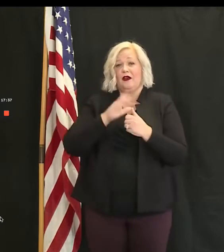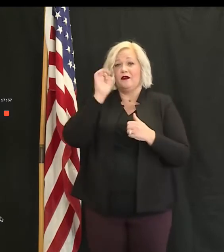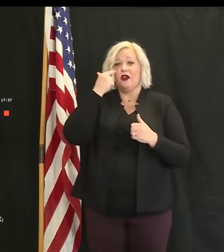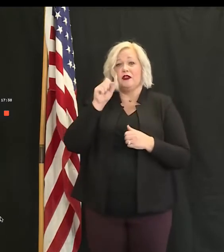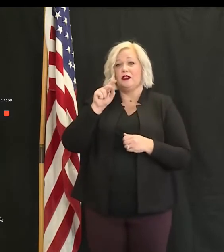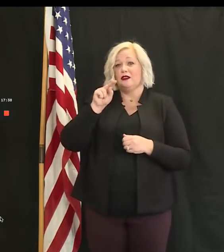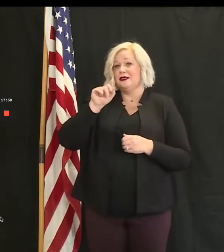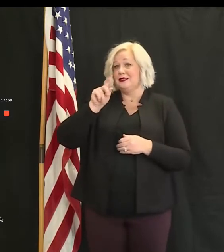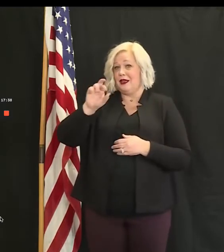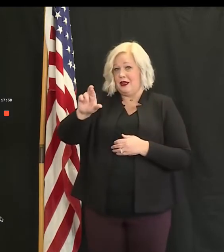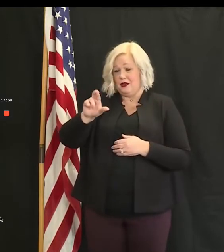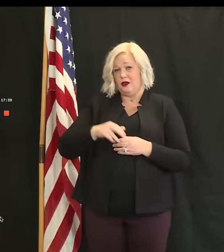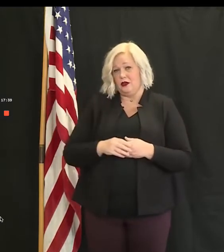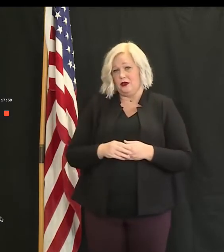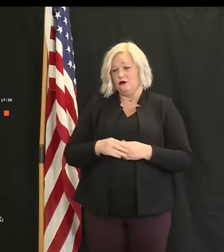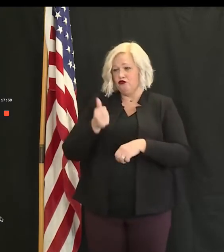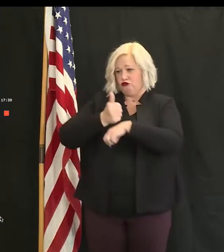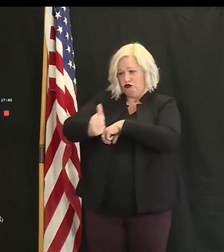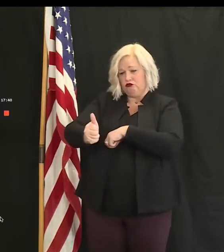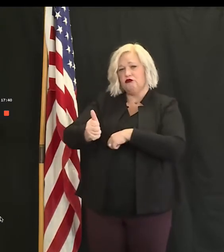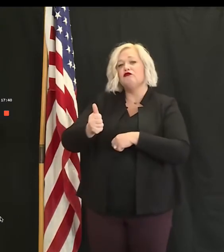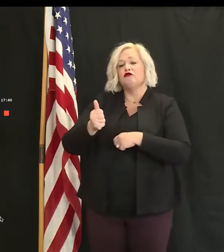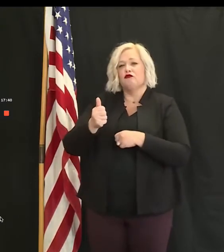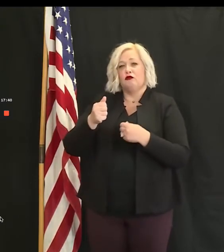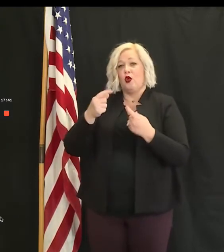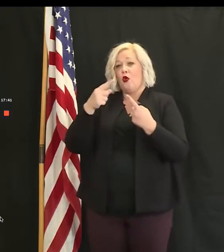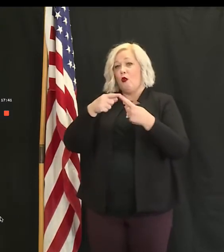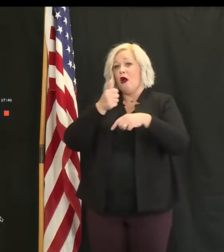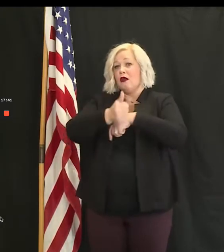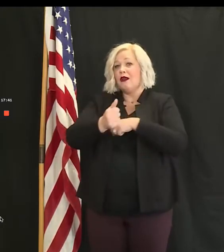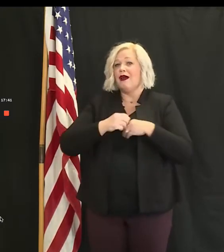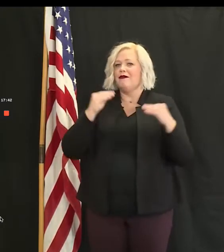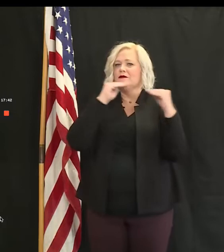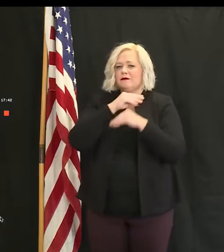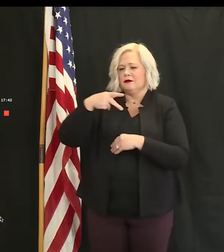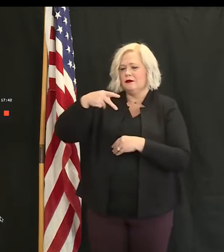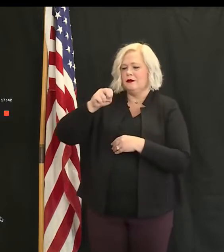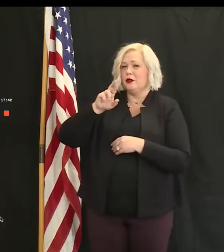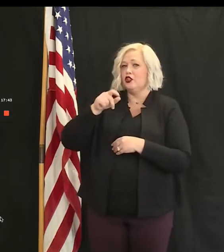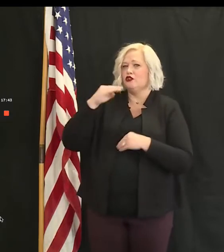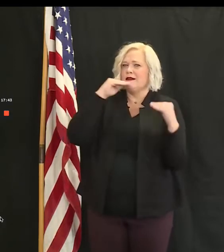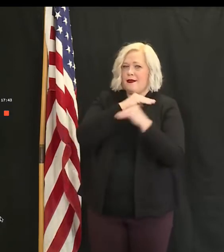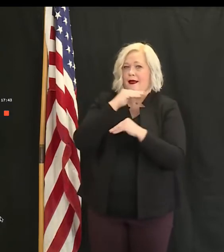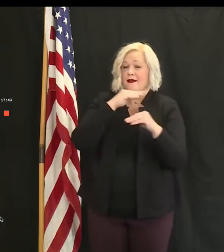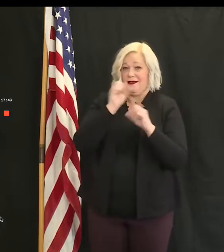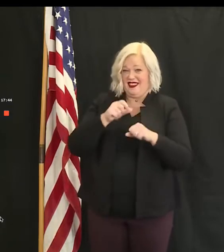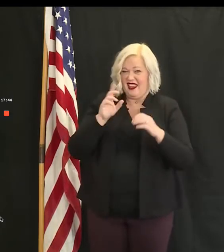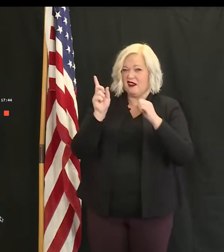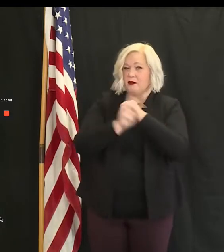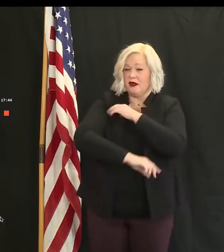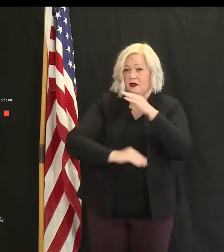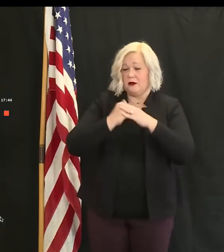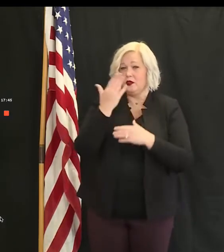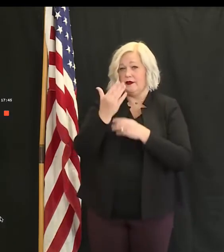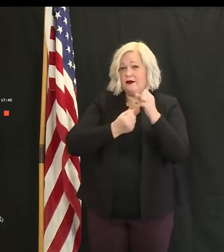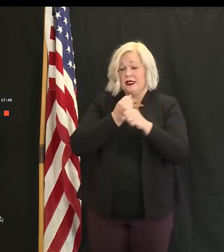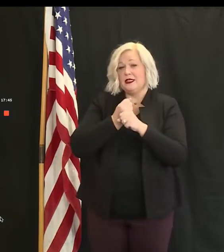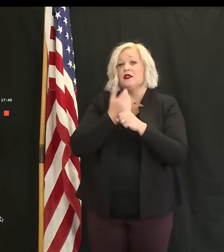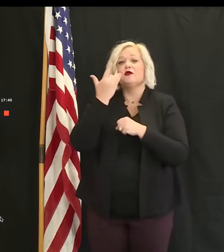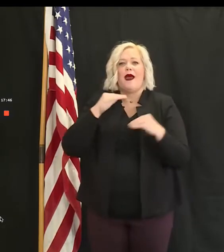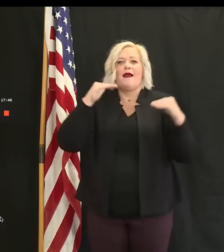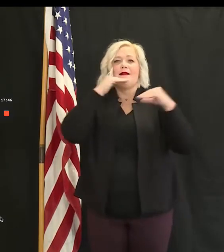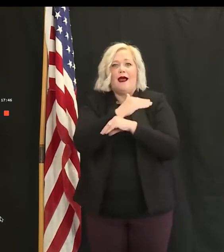Governor Snyder, is charged with one count of perjury, a 15-year felony, for giving false statements under oath.